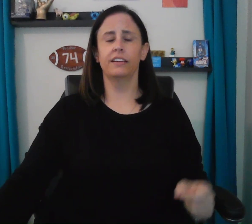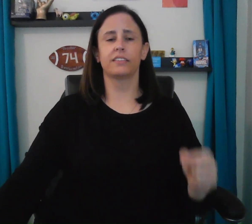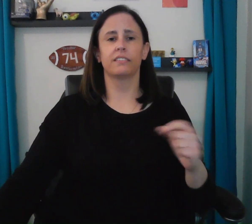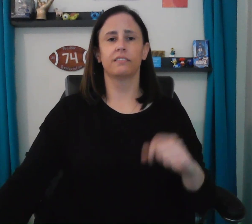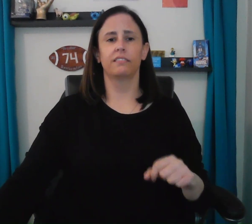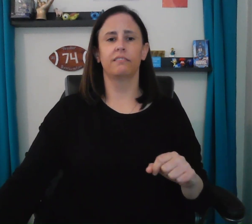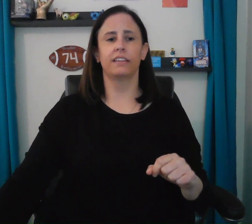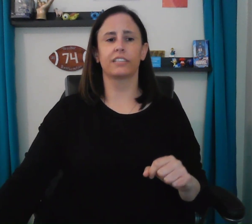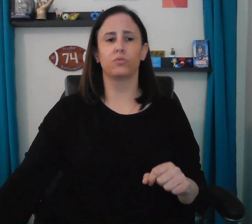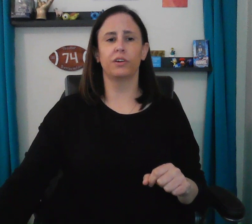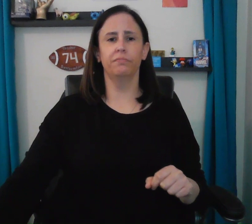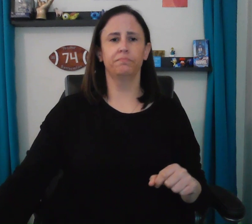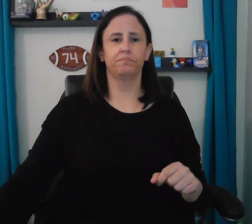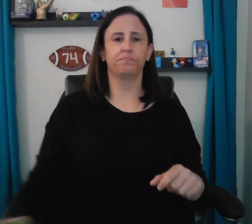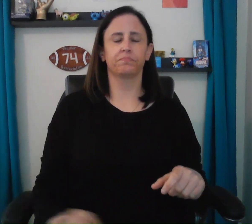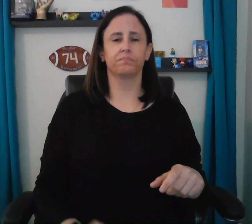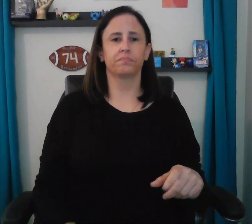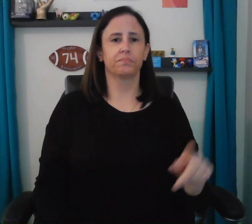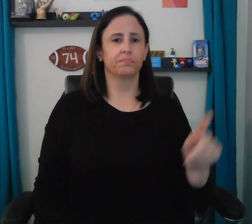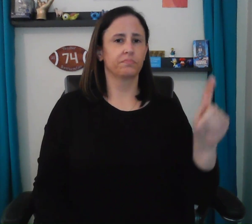right, next one.